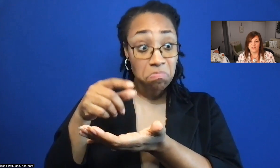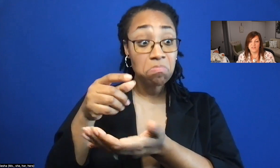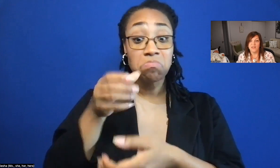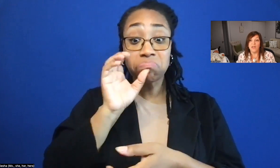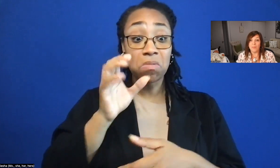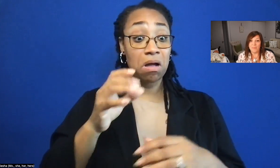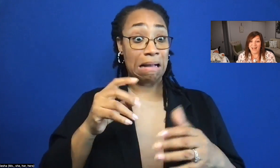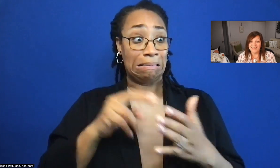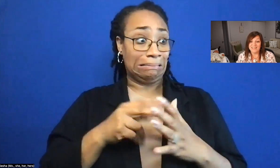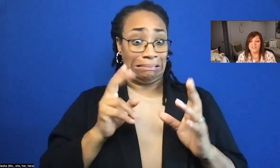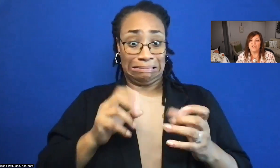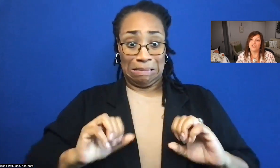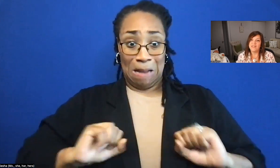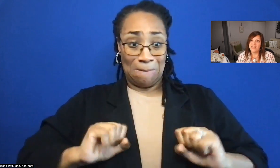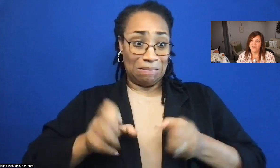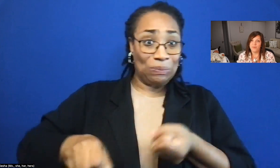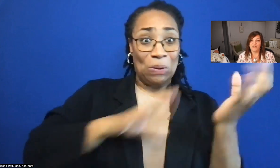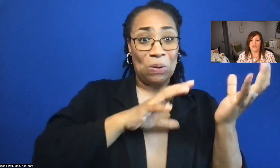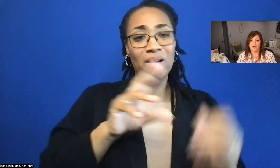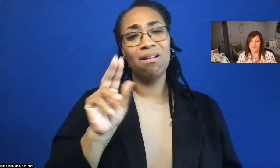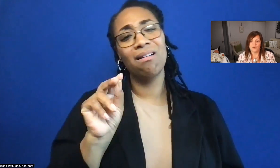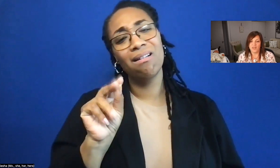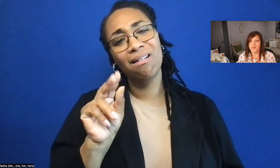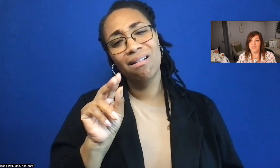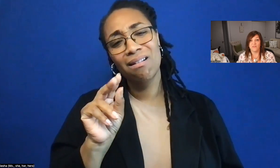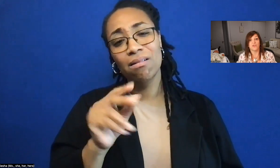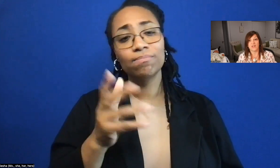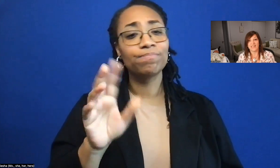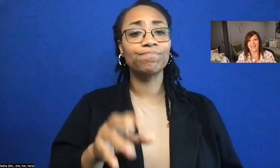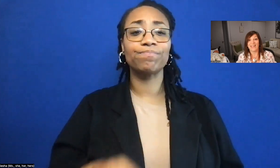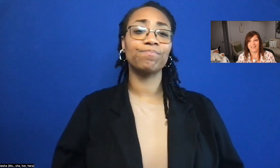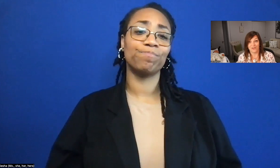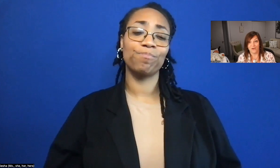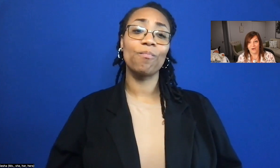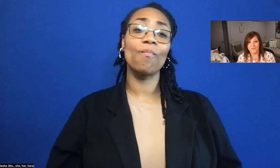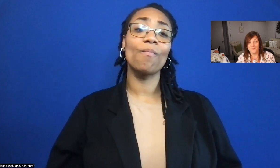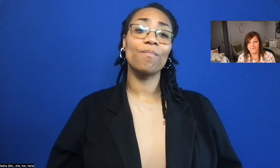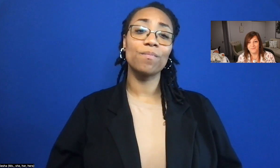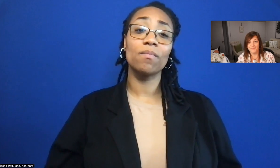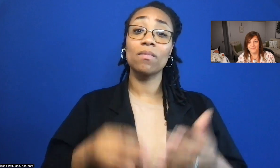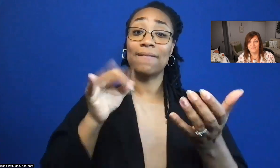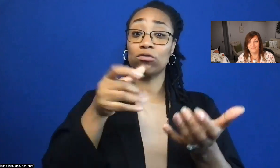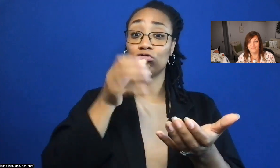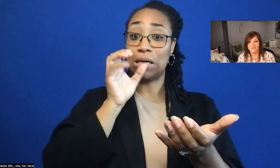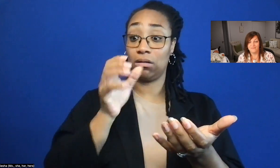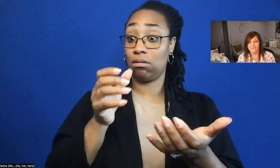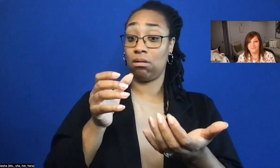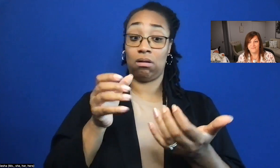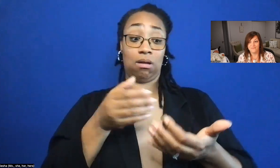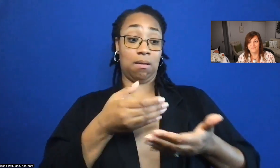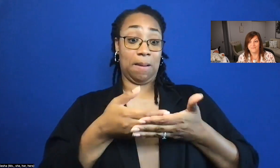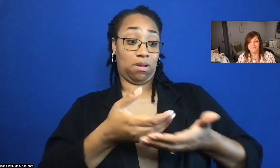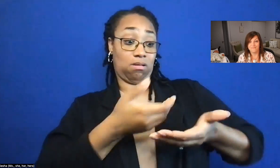breastfeed. But you should never bed share with your baby if you're drinking any alcohol.